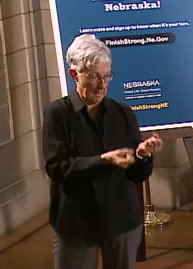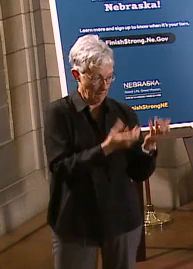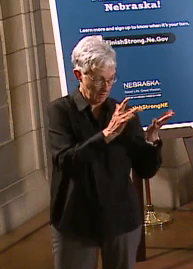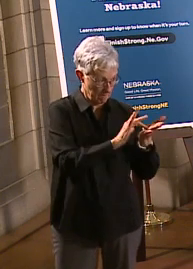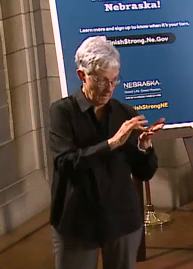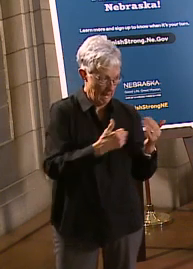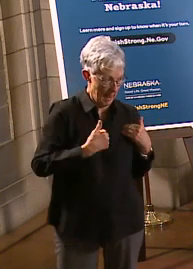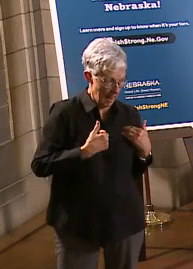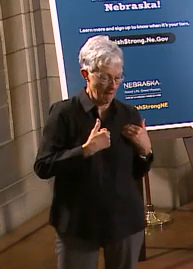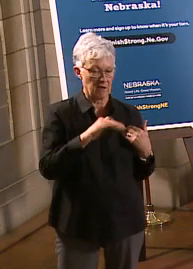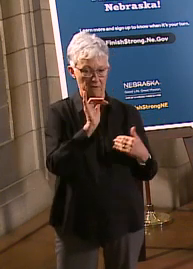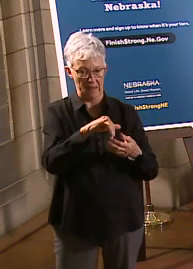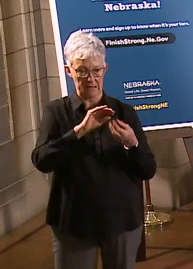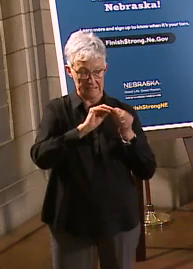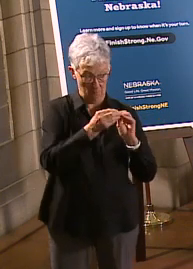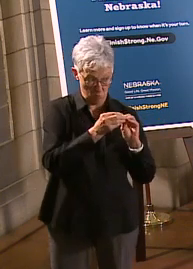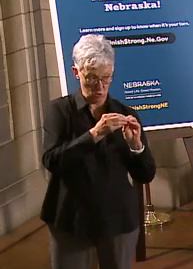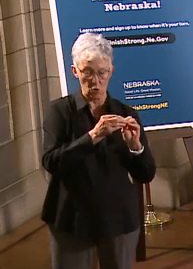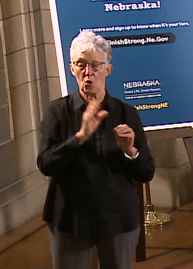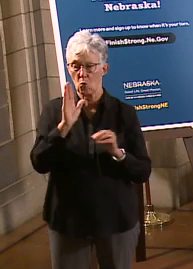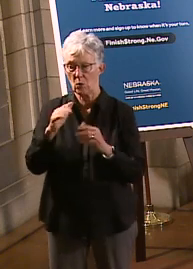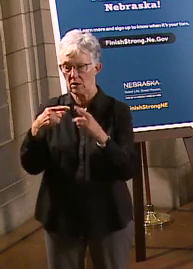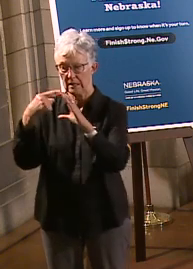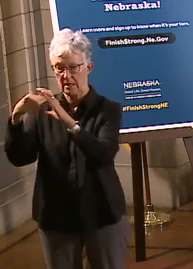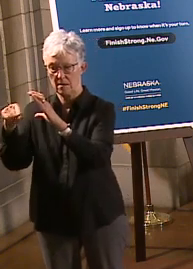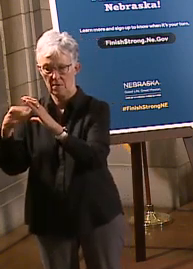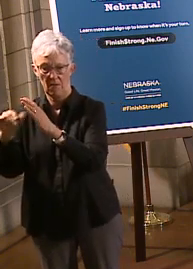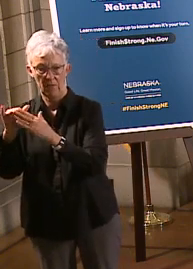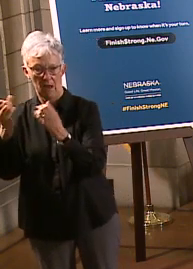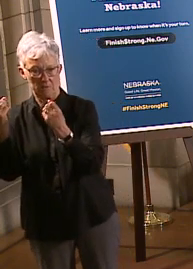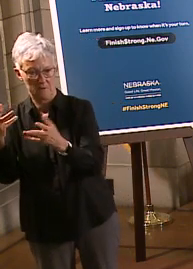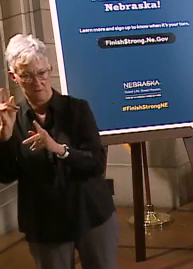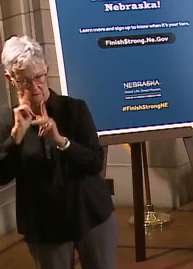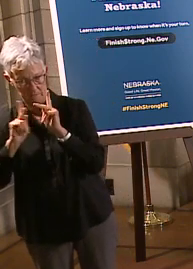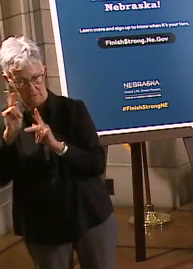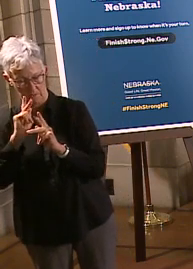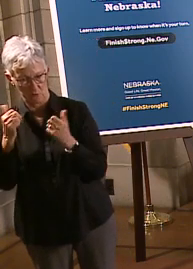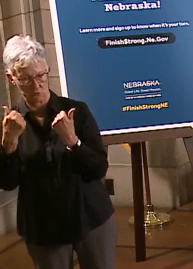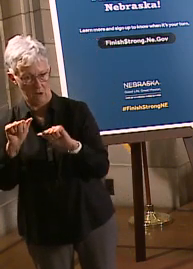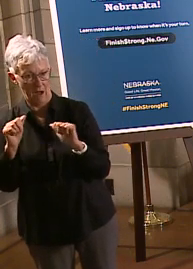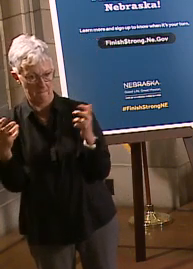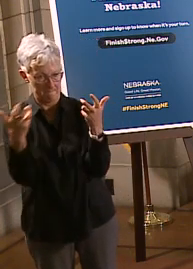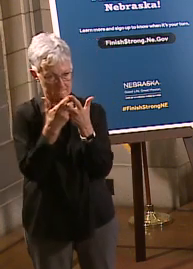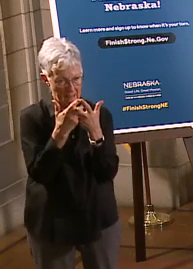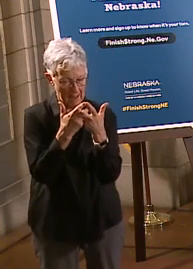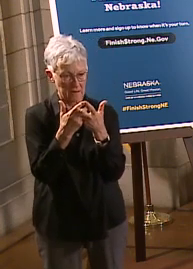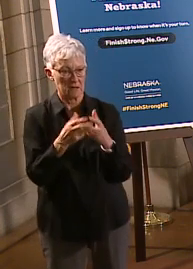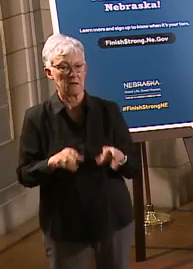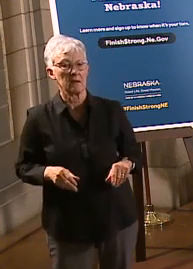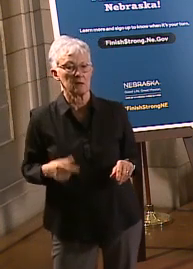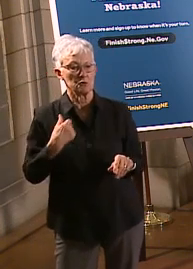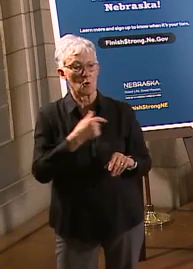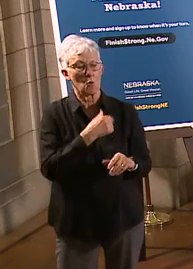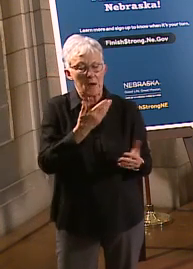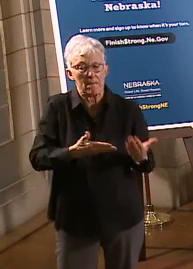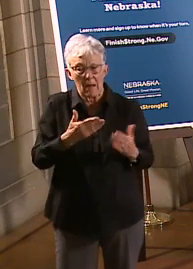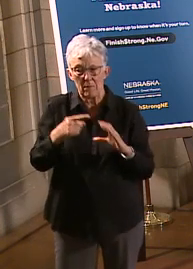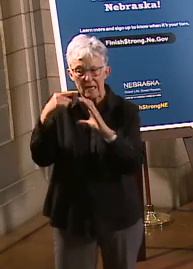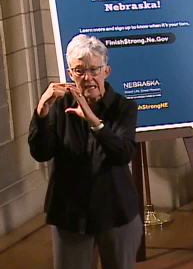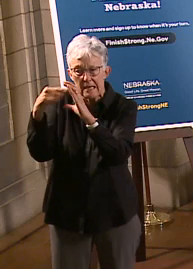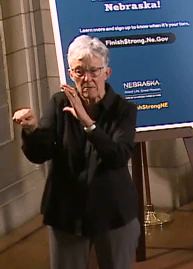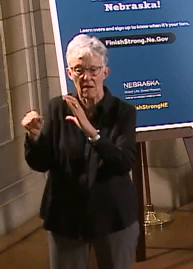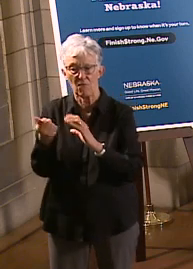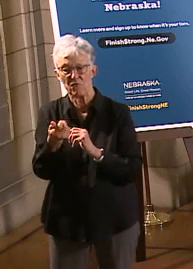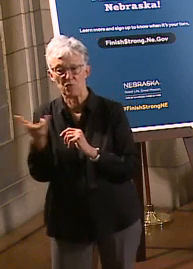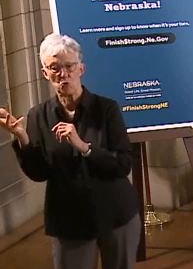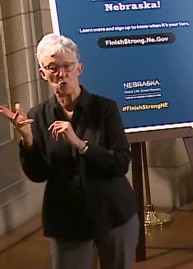other reasons why they can't get that. So we may send just a few more than what we have schedules for. But